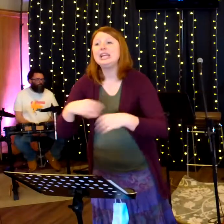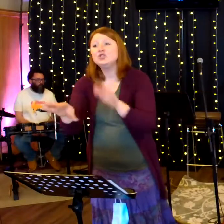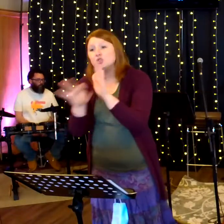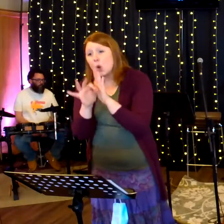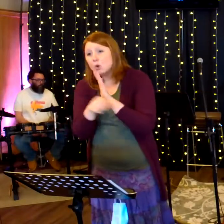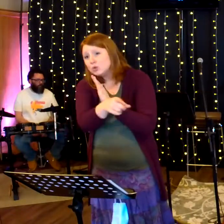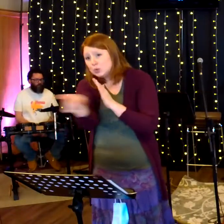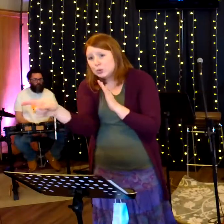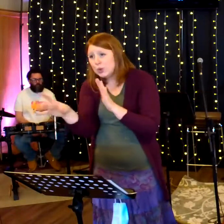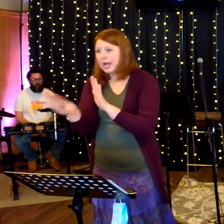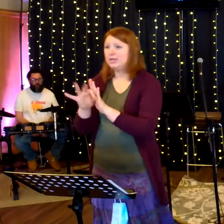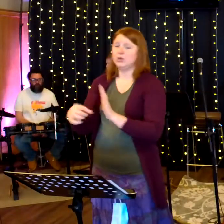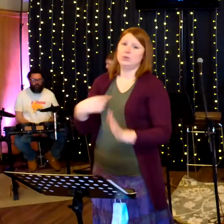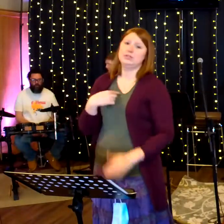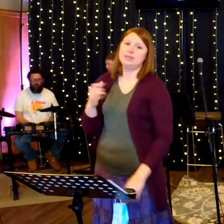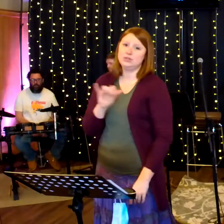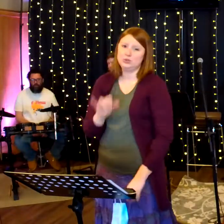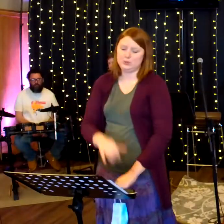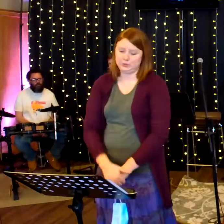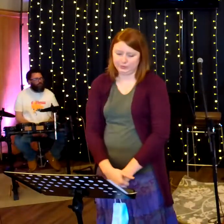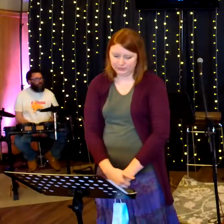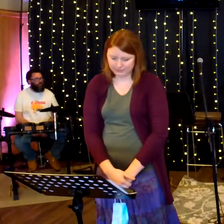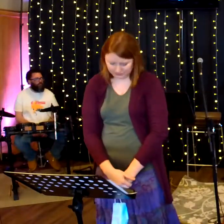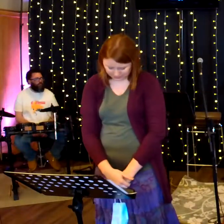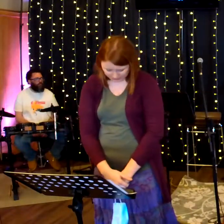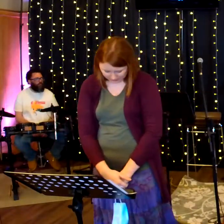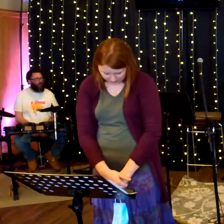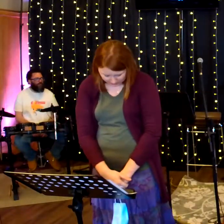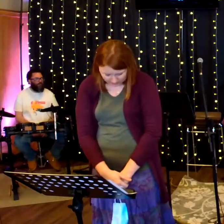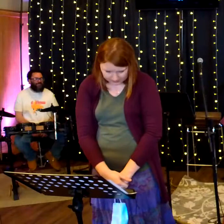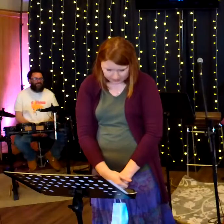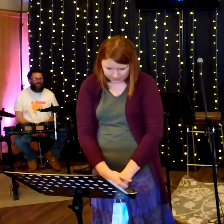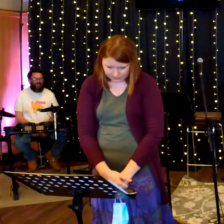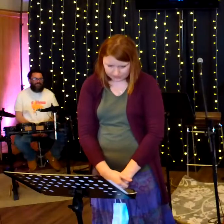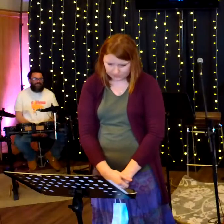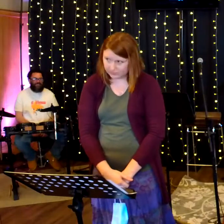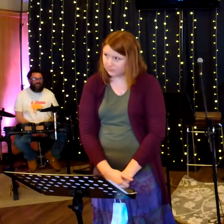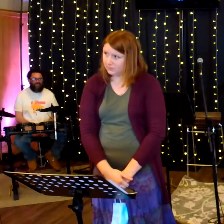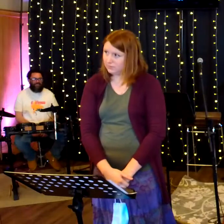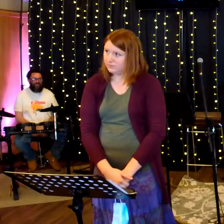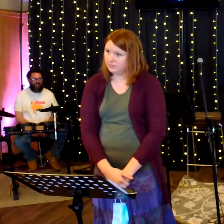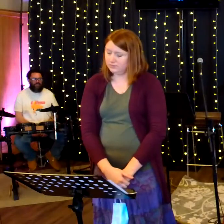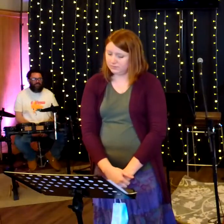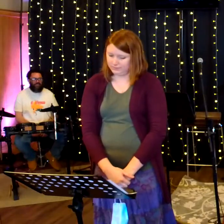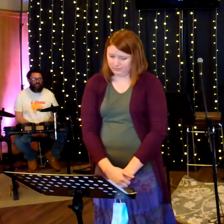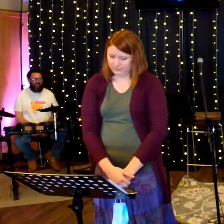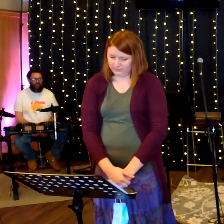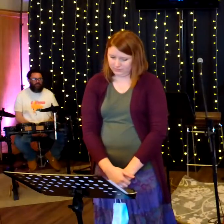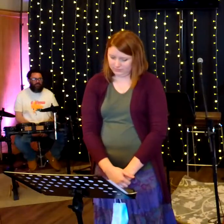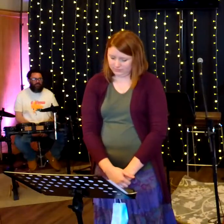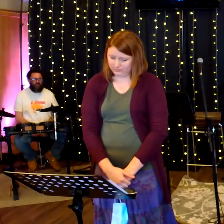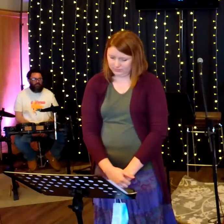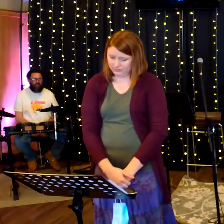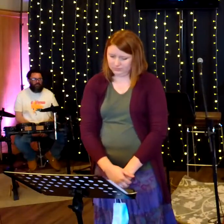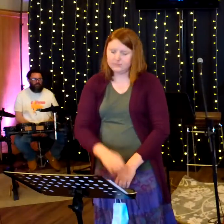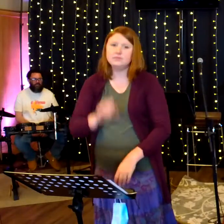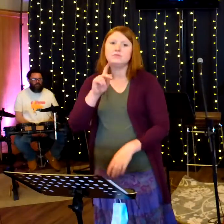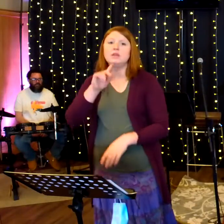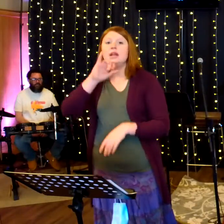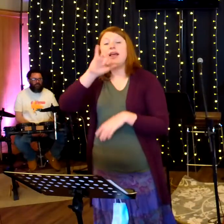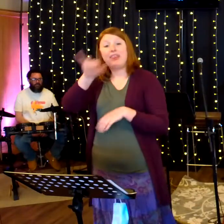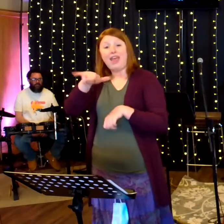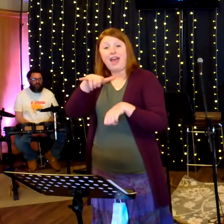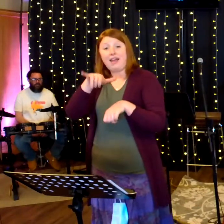me. And just to give a little bit of perspective as to where we are here time-wise in this John verse where he says, time's